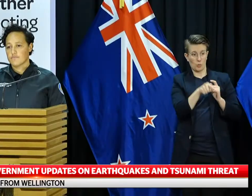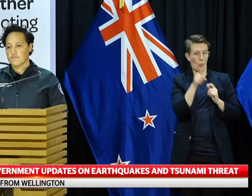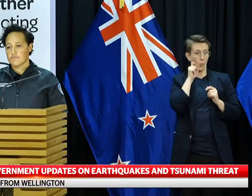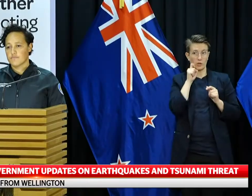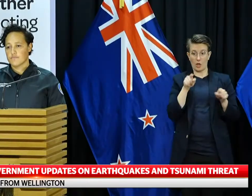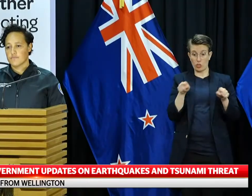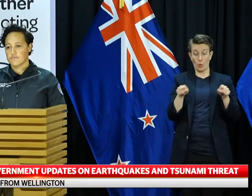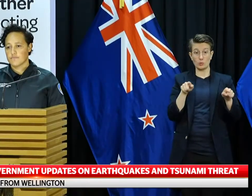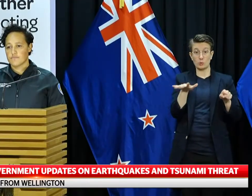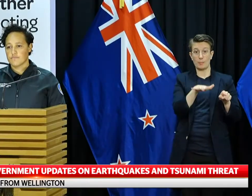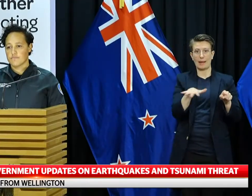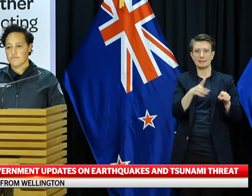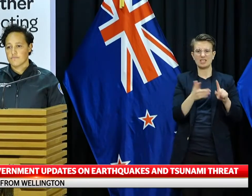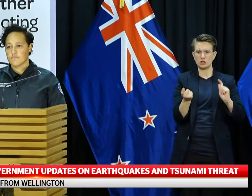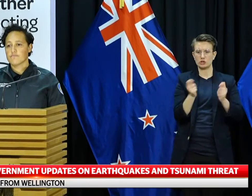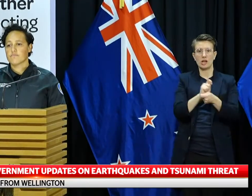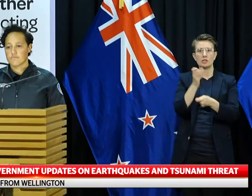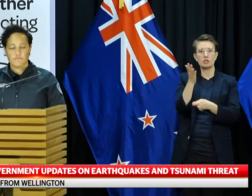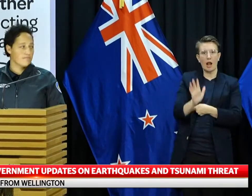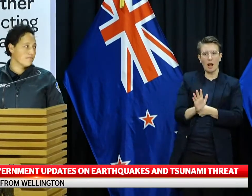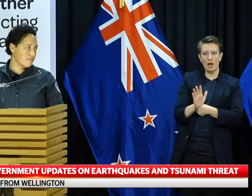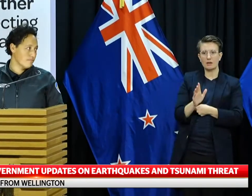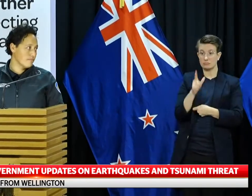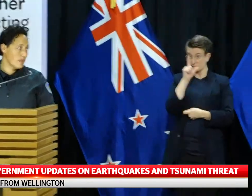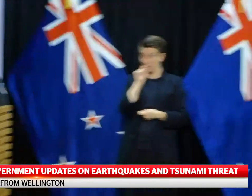that? And if it has done that, what does that mean?